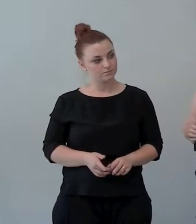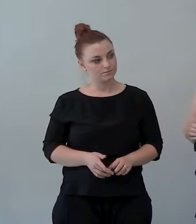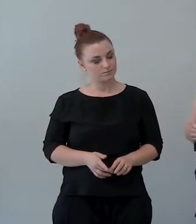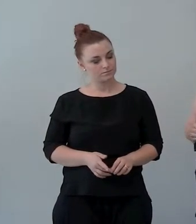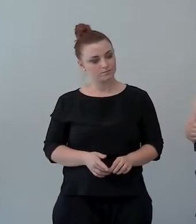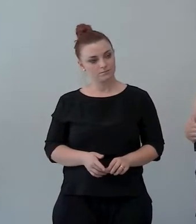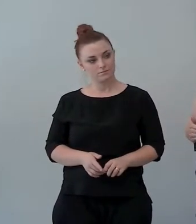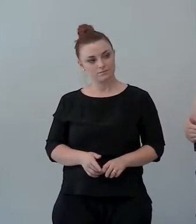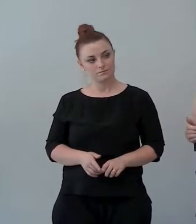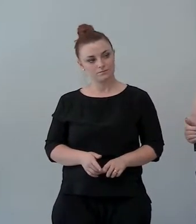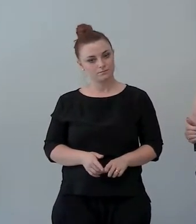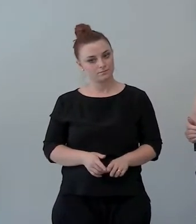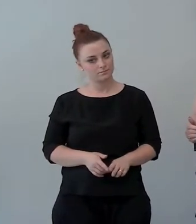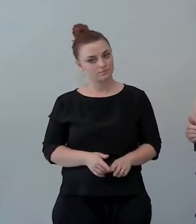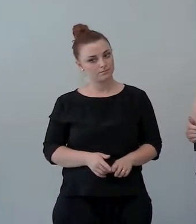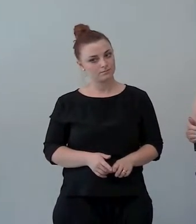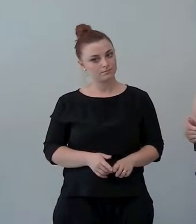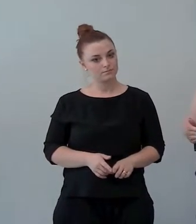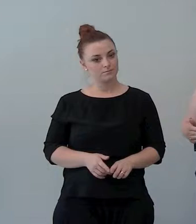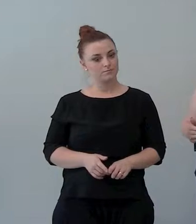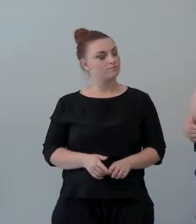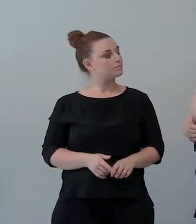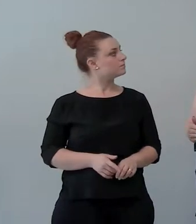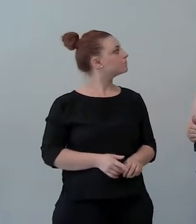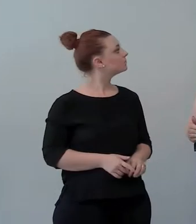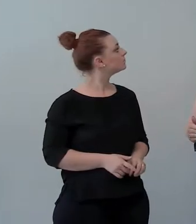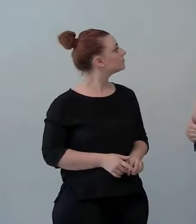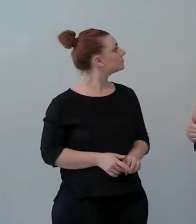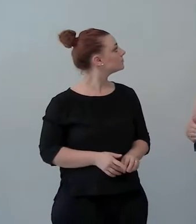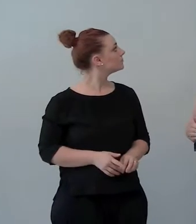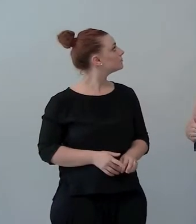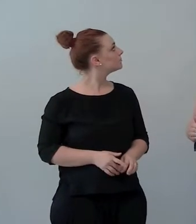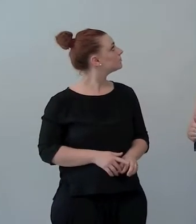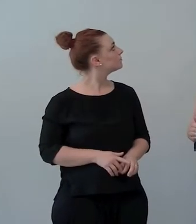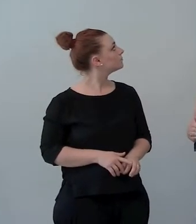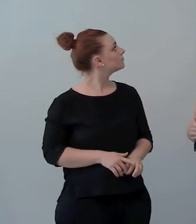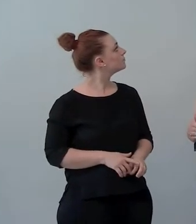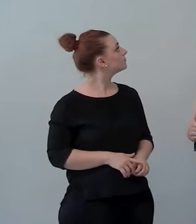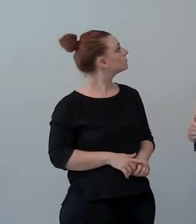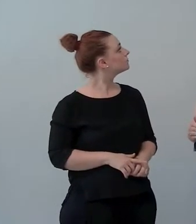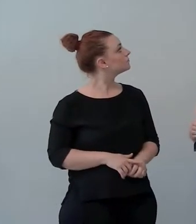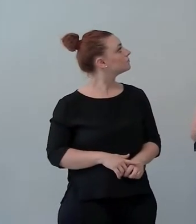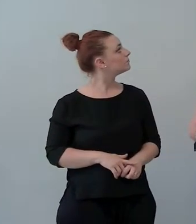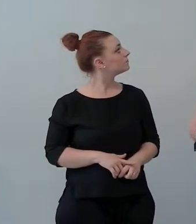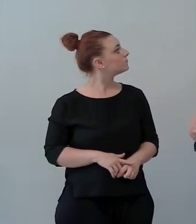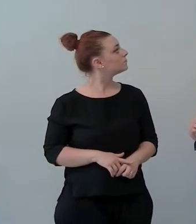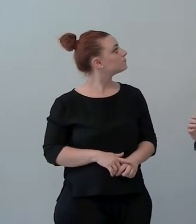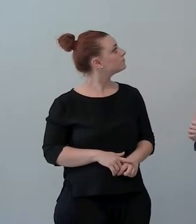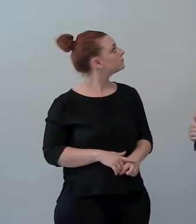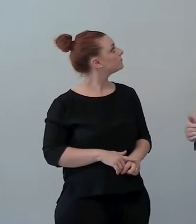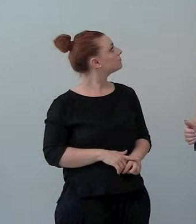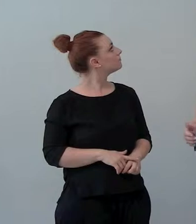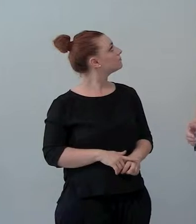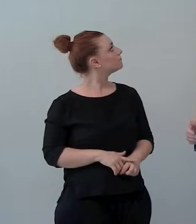Invano vi alzate di buon mattino e tardi andate a riposare e mangiate pane tribolato. Egli